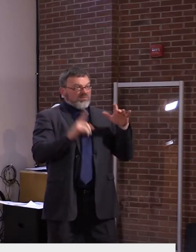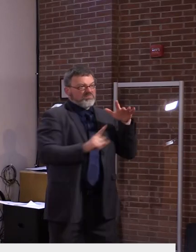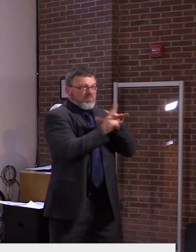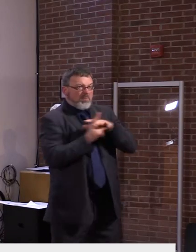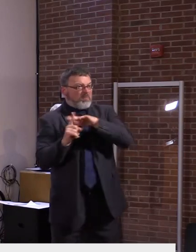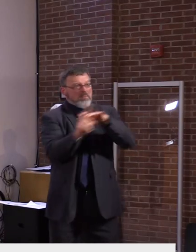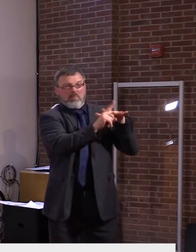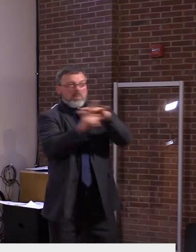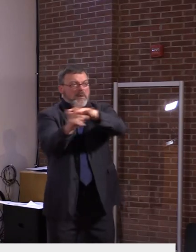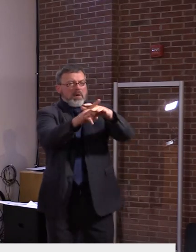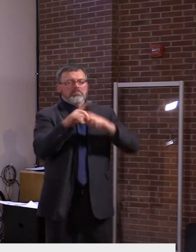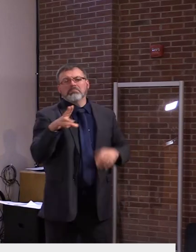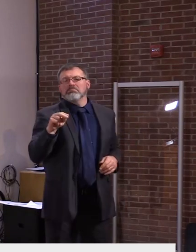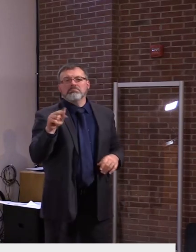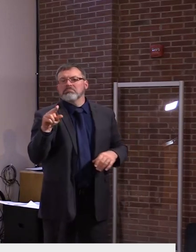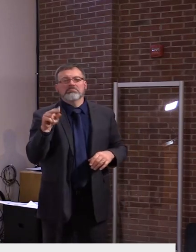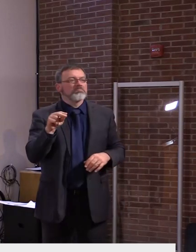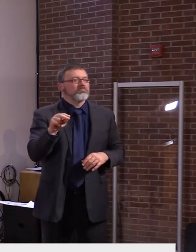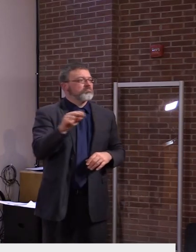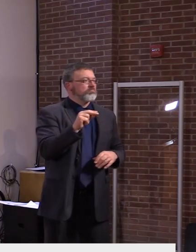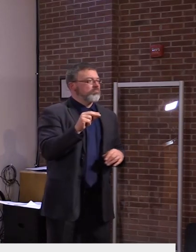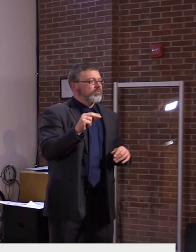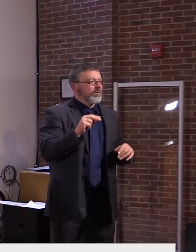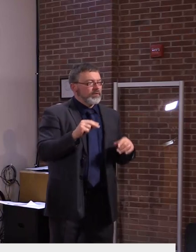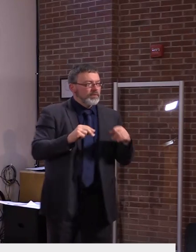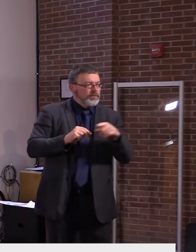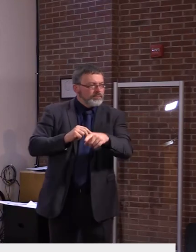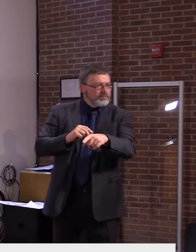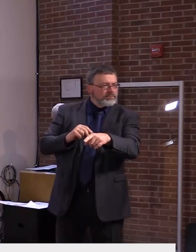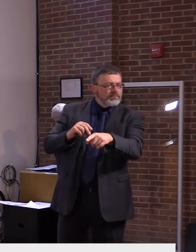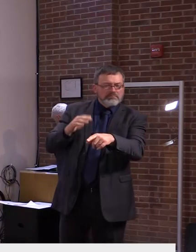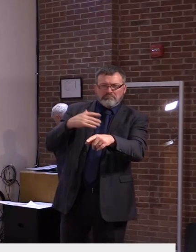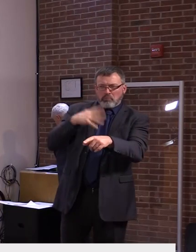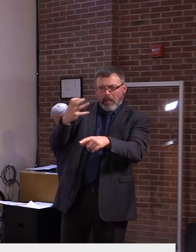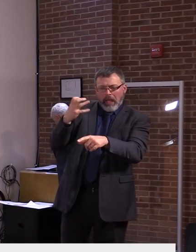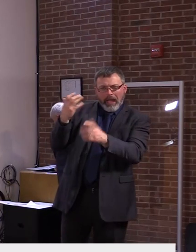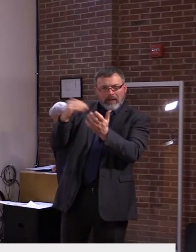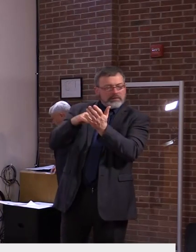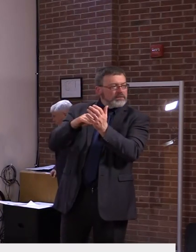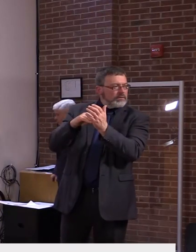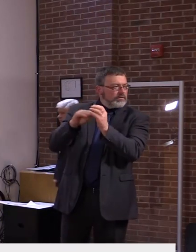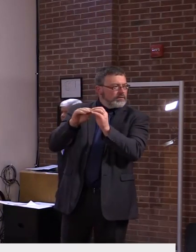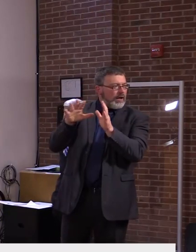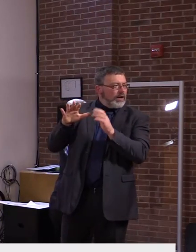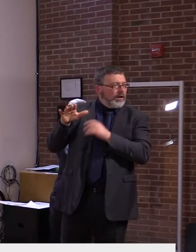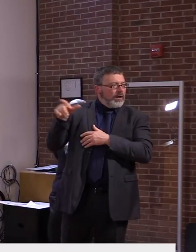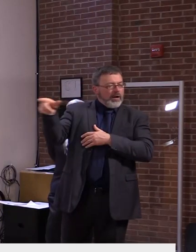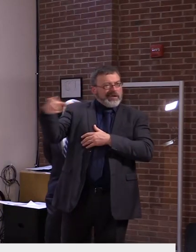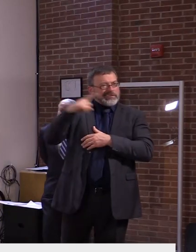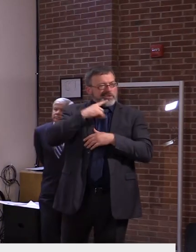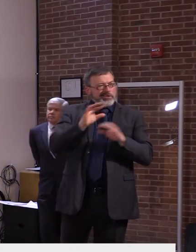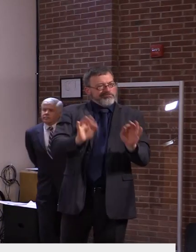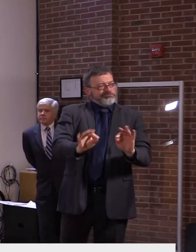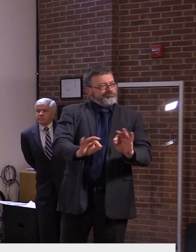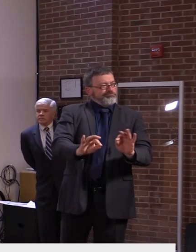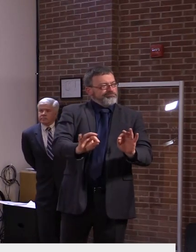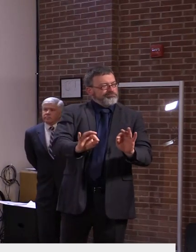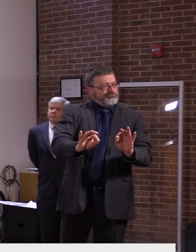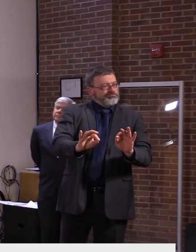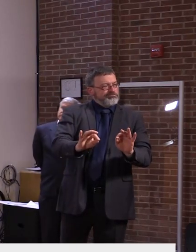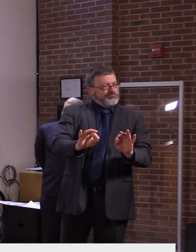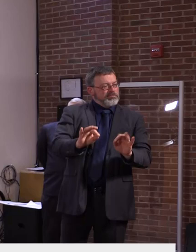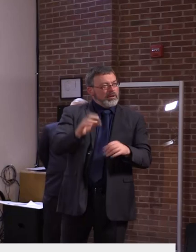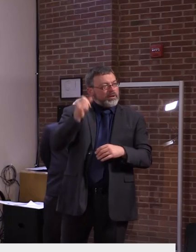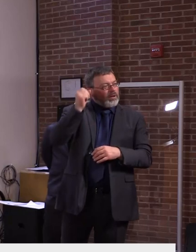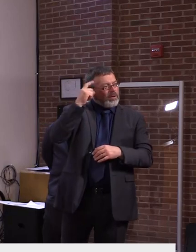Just to clarify, are we talking about people who were really sick? I mean, not just, you know, quote unquote tested positive but didn't have